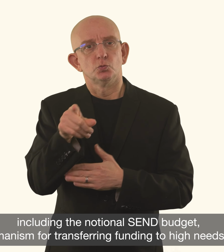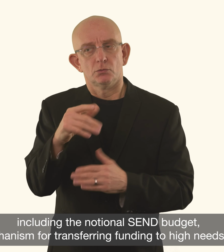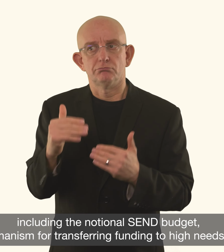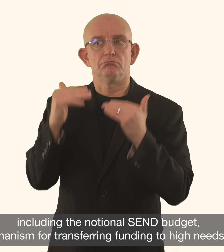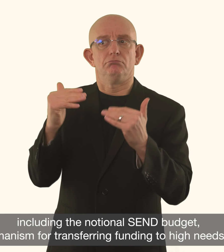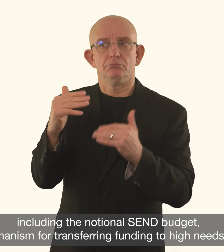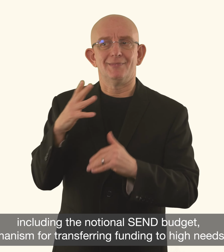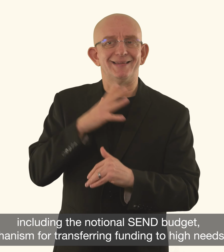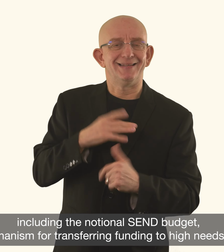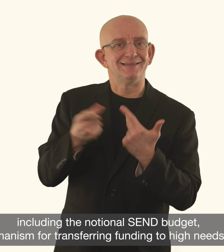a to the